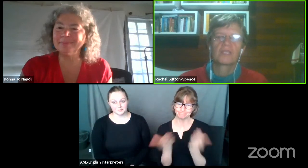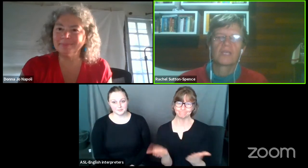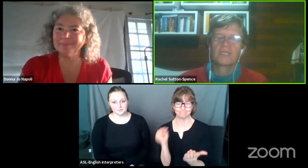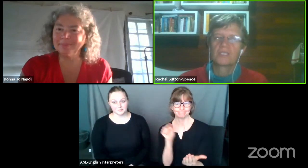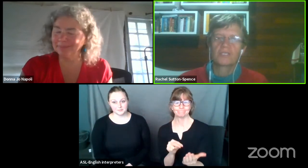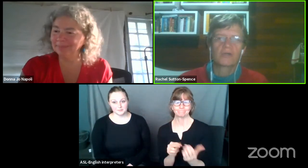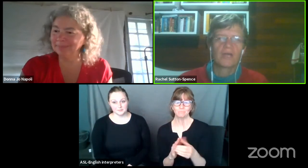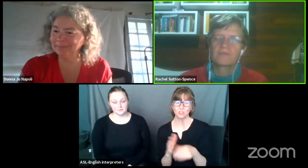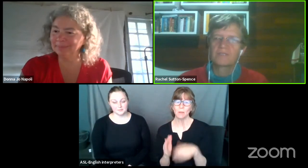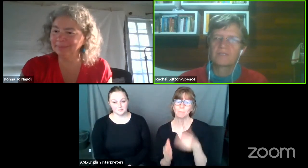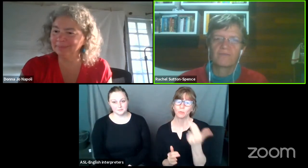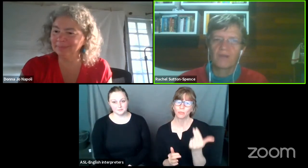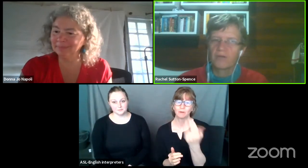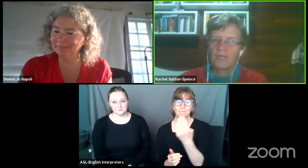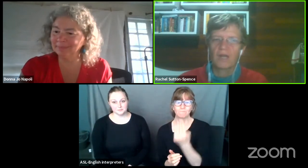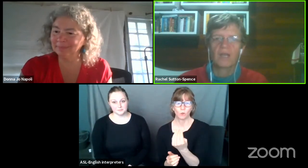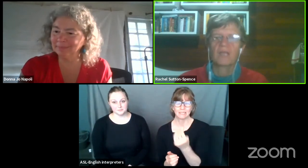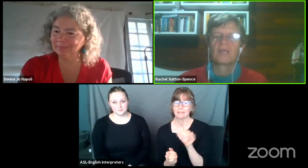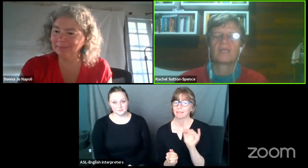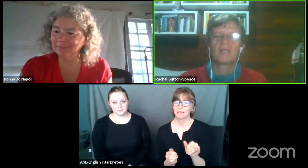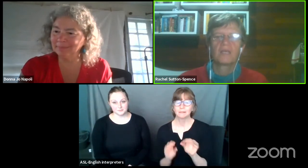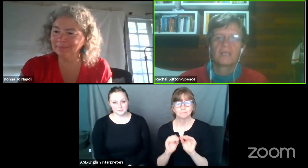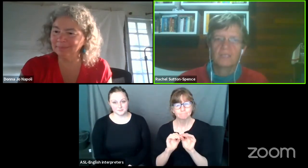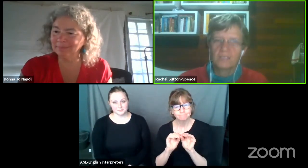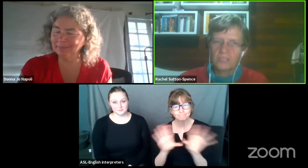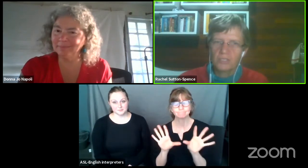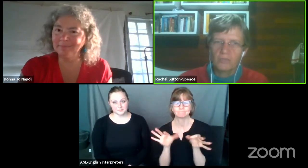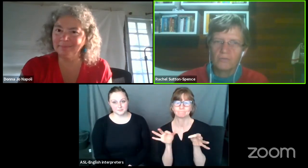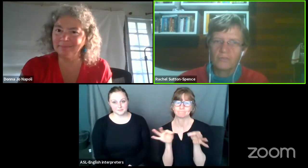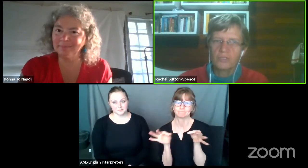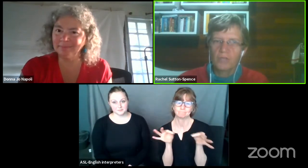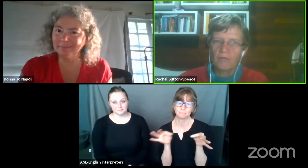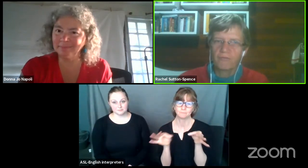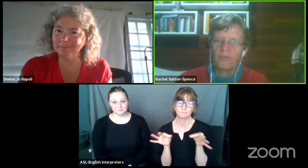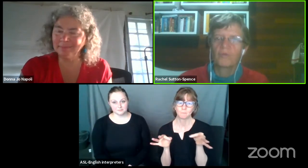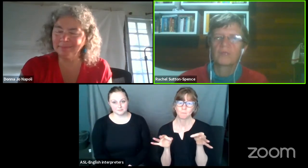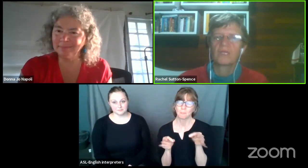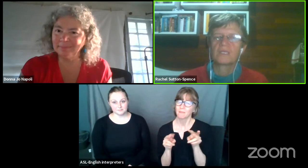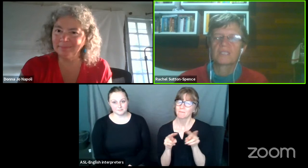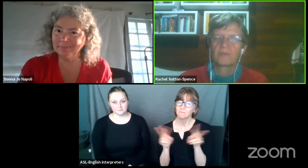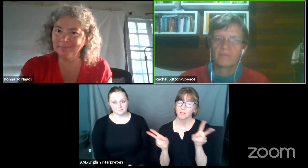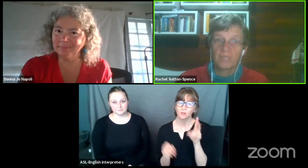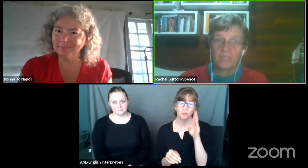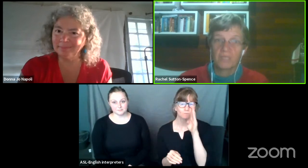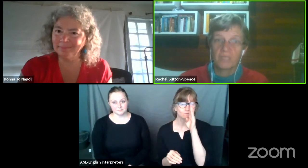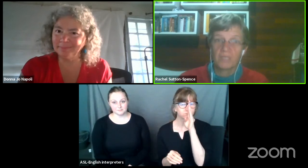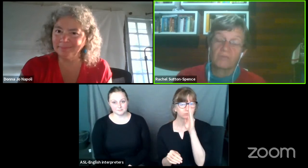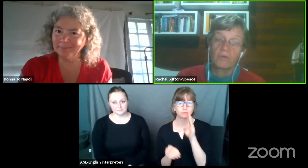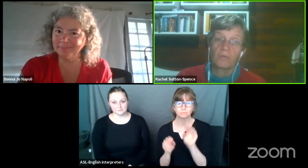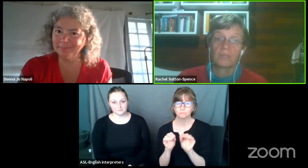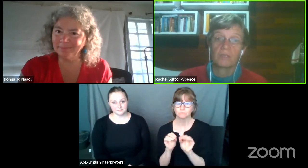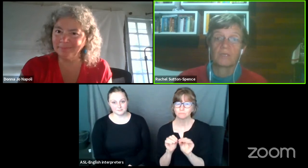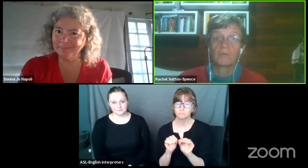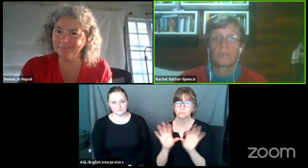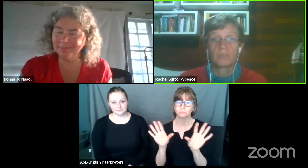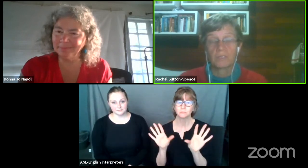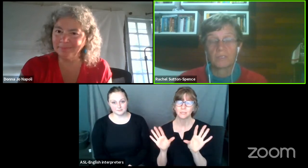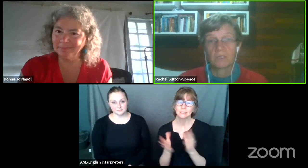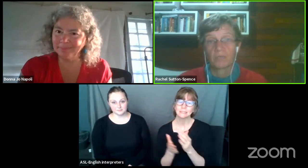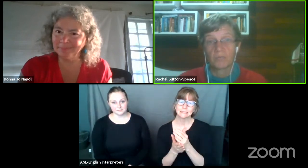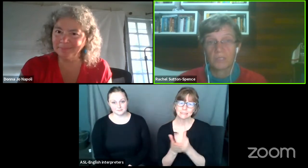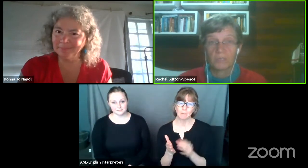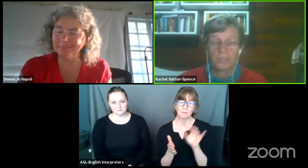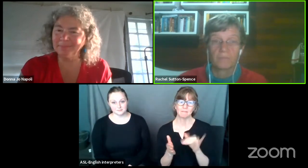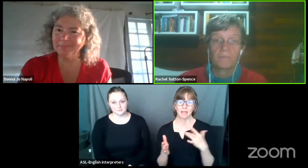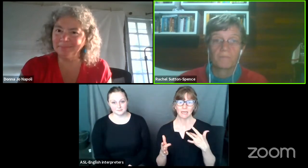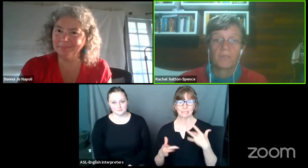that describes very clearly, so straightforwardly, some of the excitement of what we can learn when we look at sign